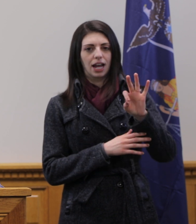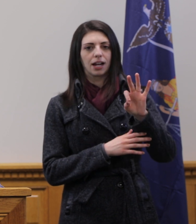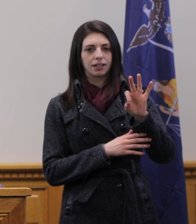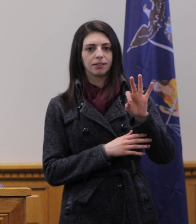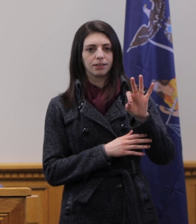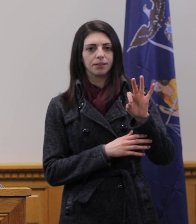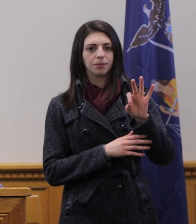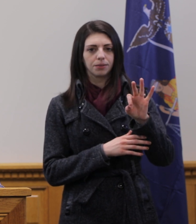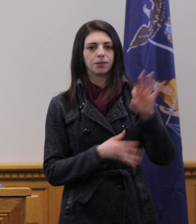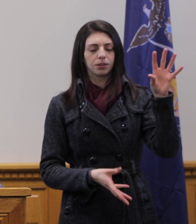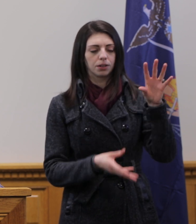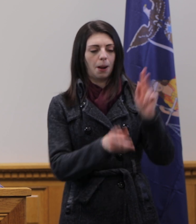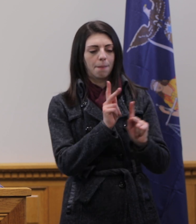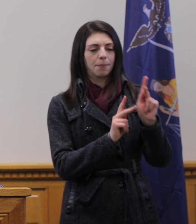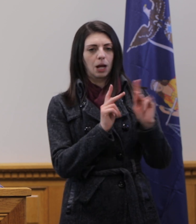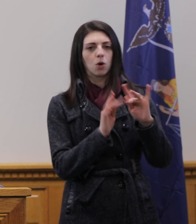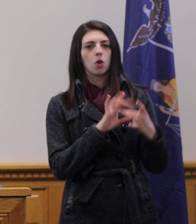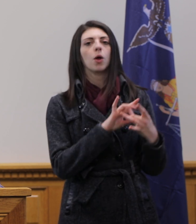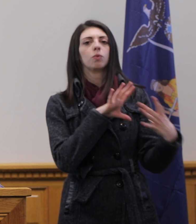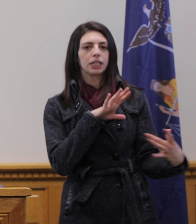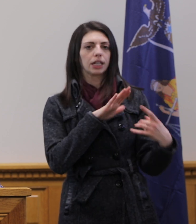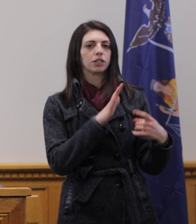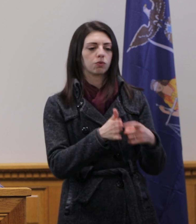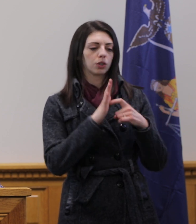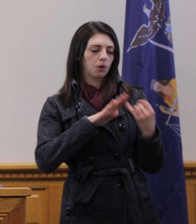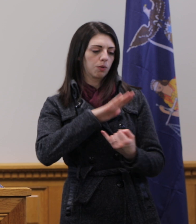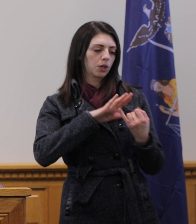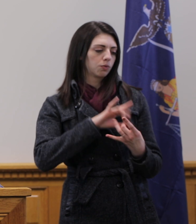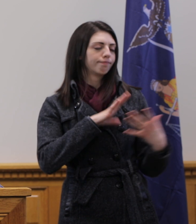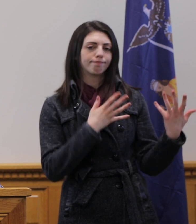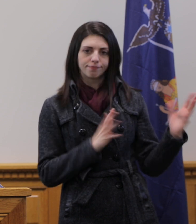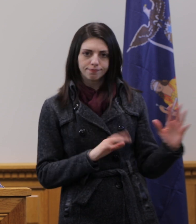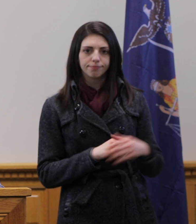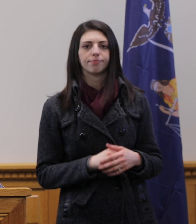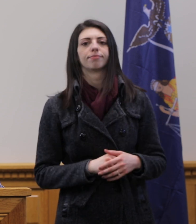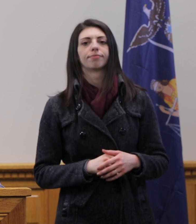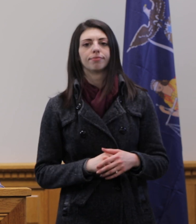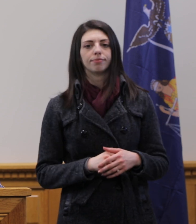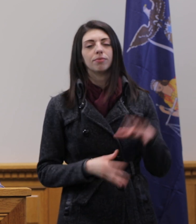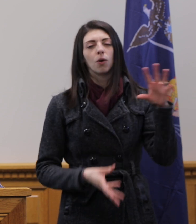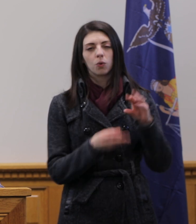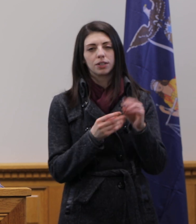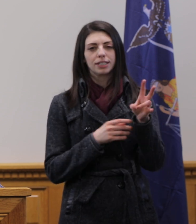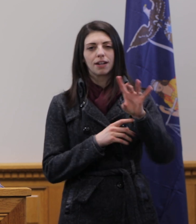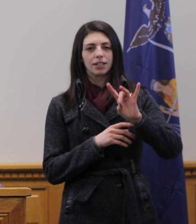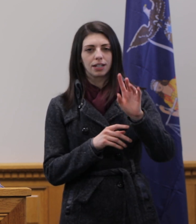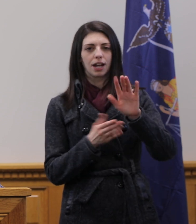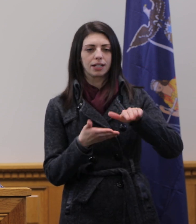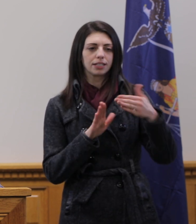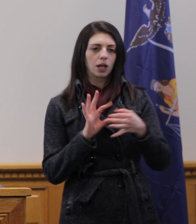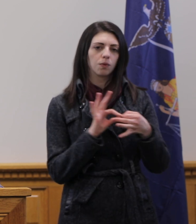4,869 residents released from isolation. We've had 78 deaths related